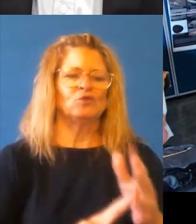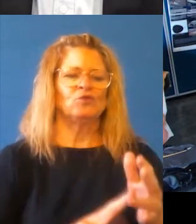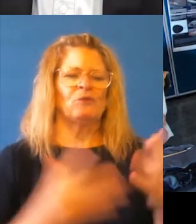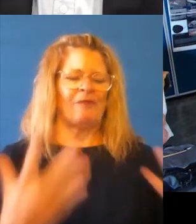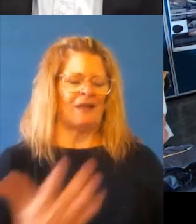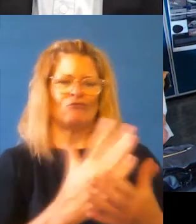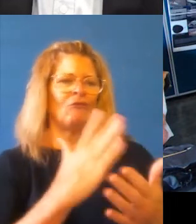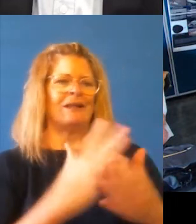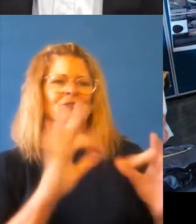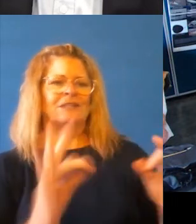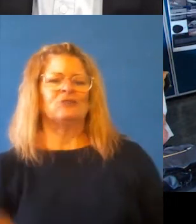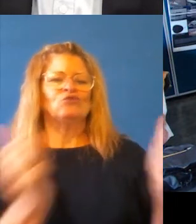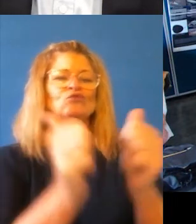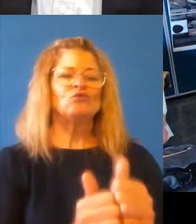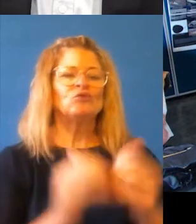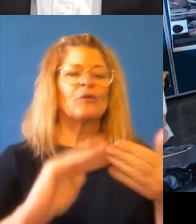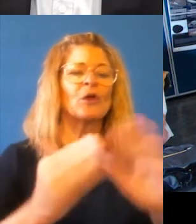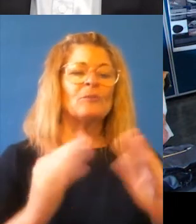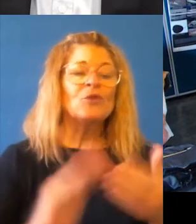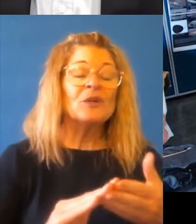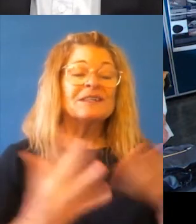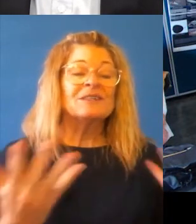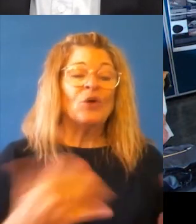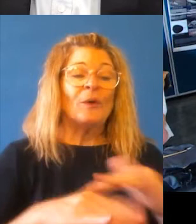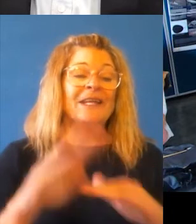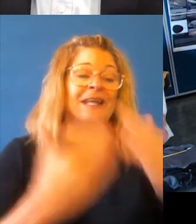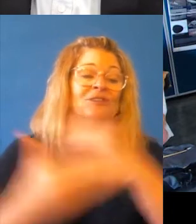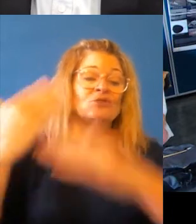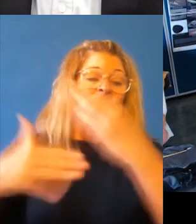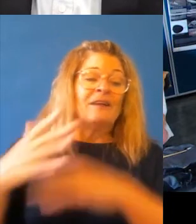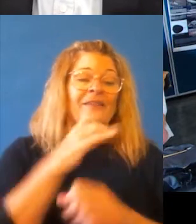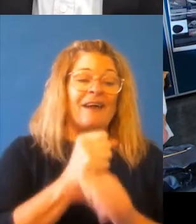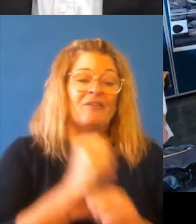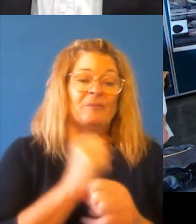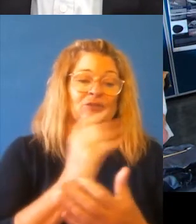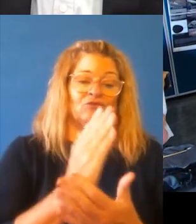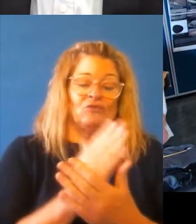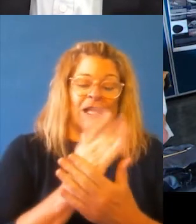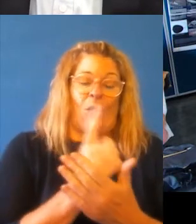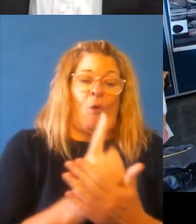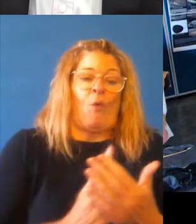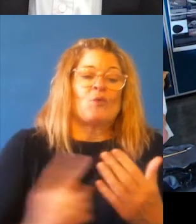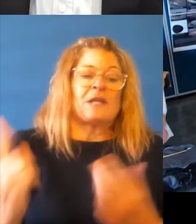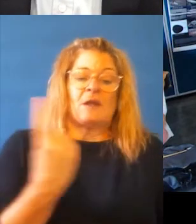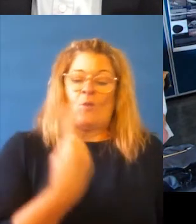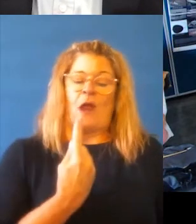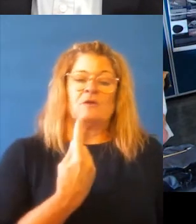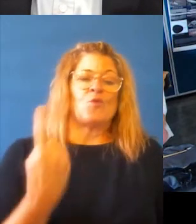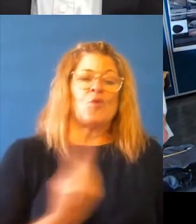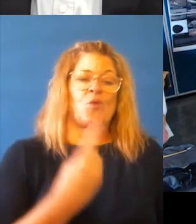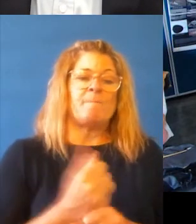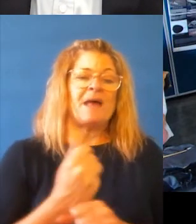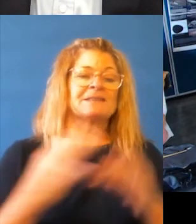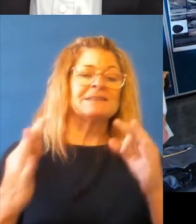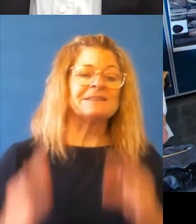our communities. And historically, governments were the only party at the table making decisions